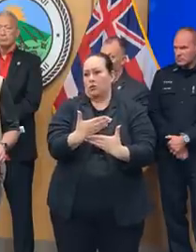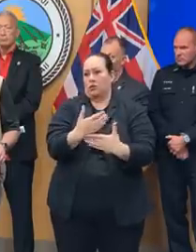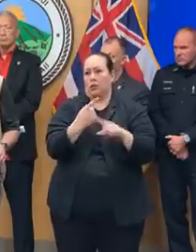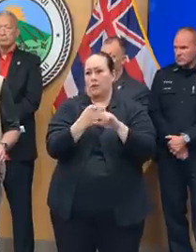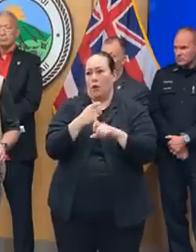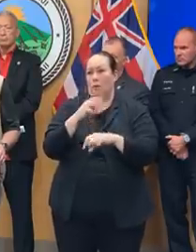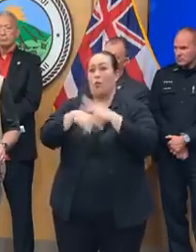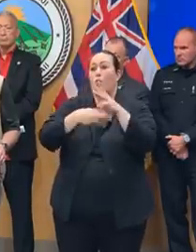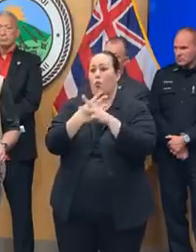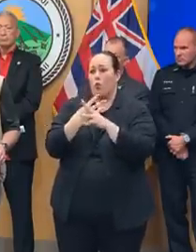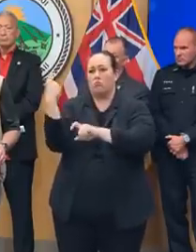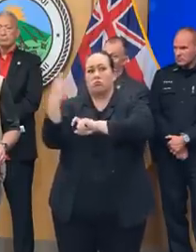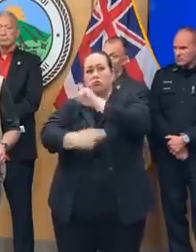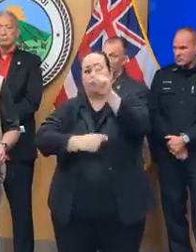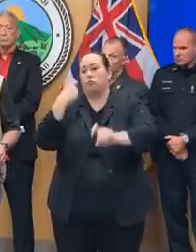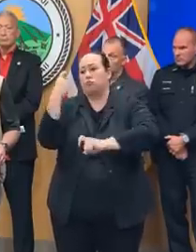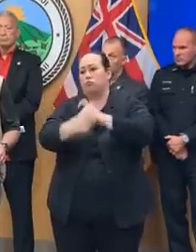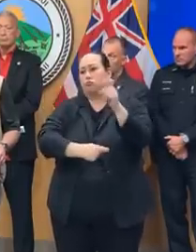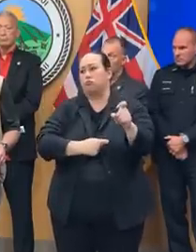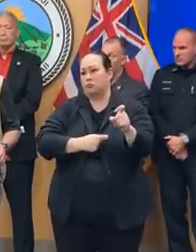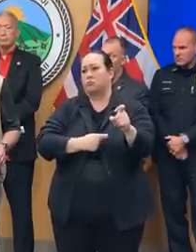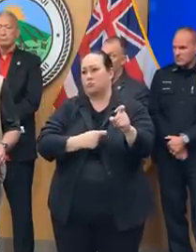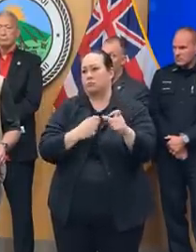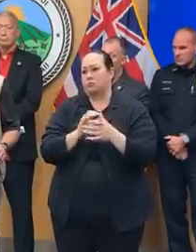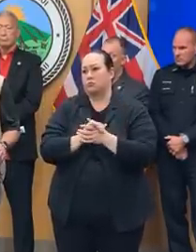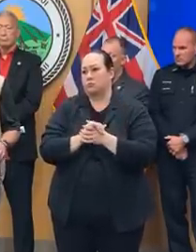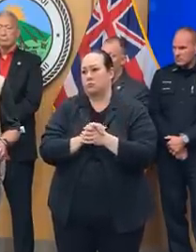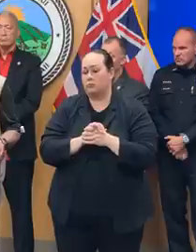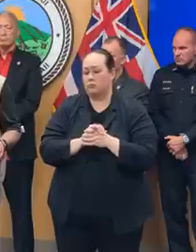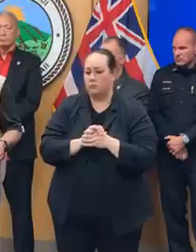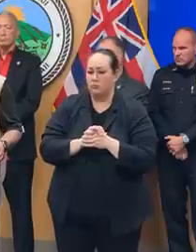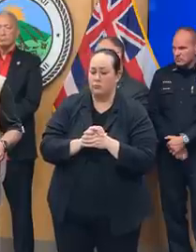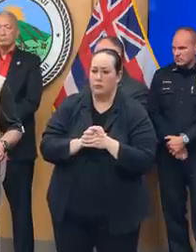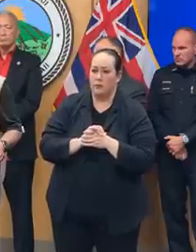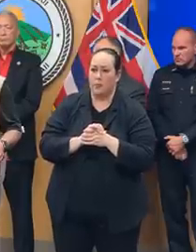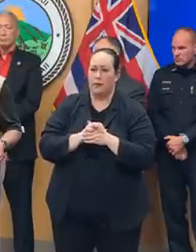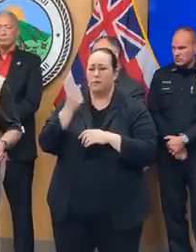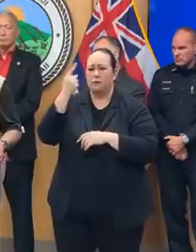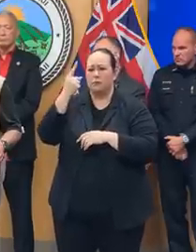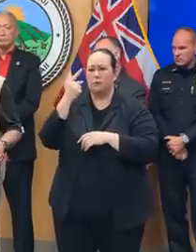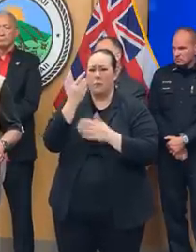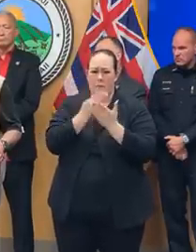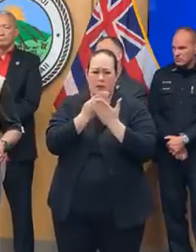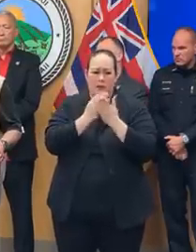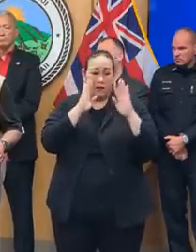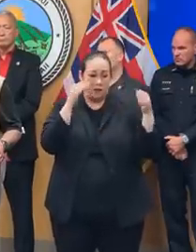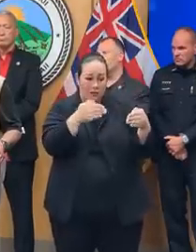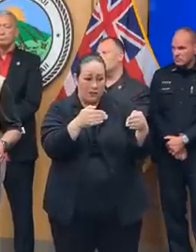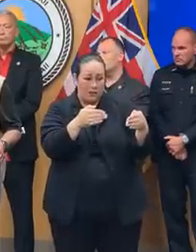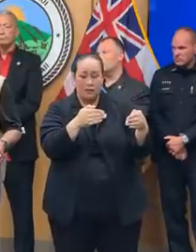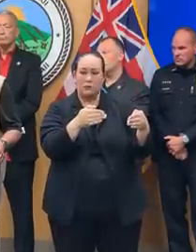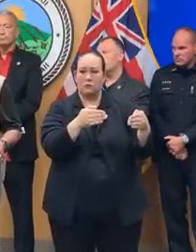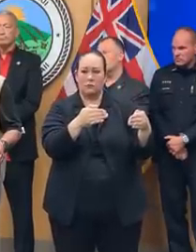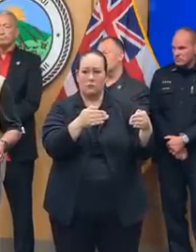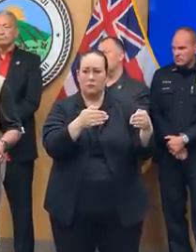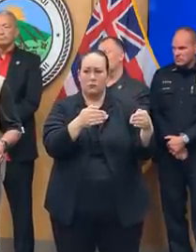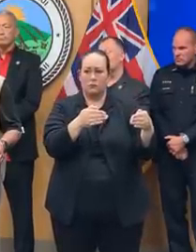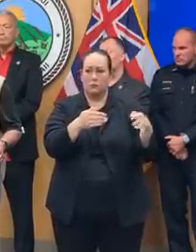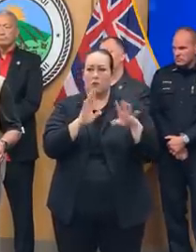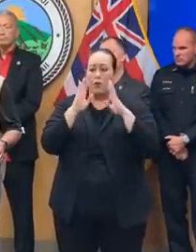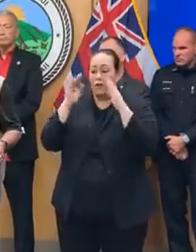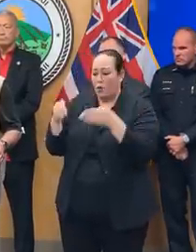into the hands of those who are impacted by this event. And finally, it's not just about money. What it's really about is